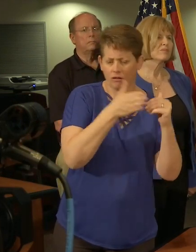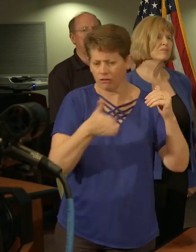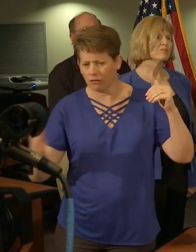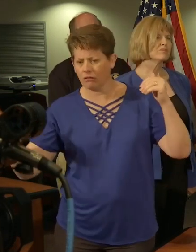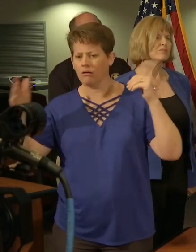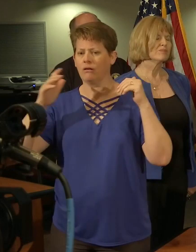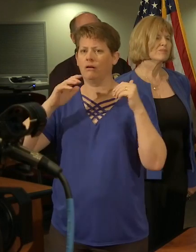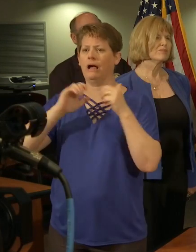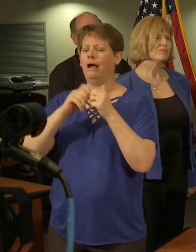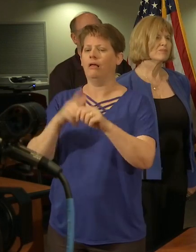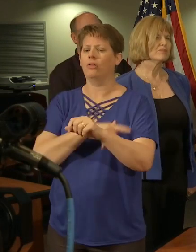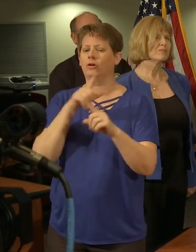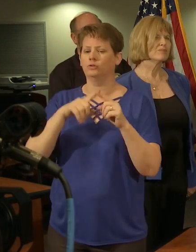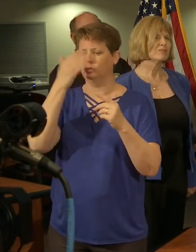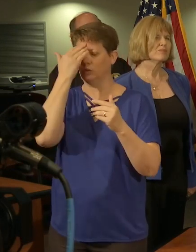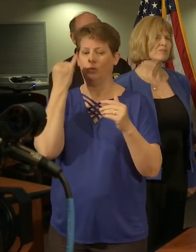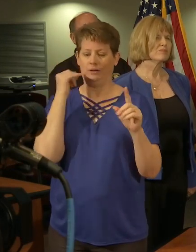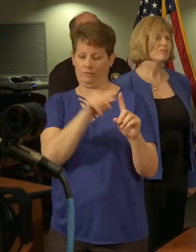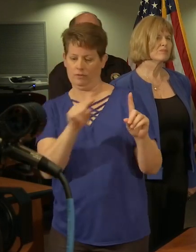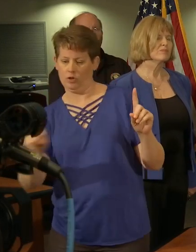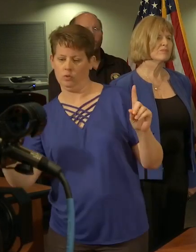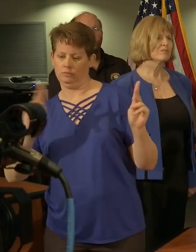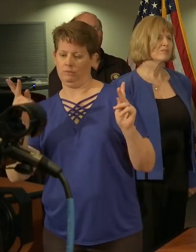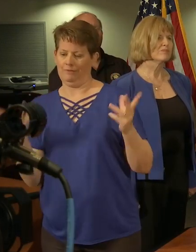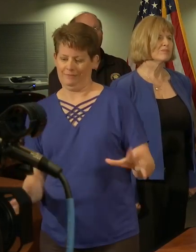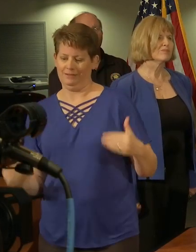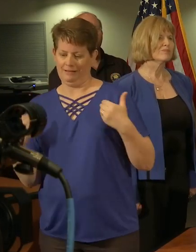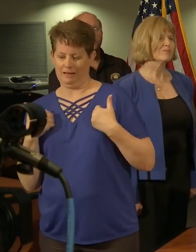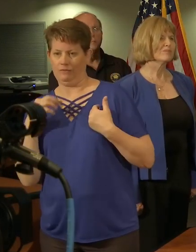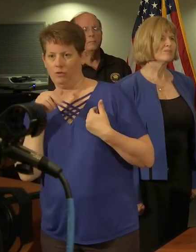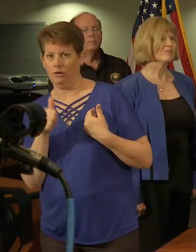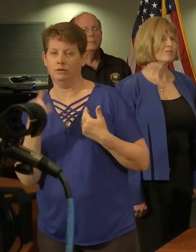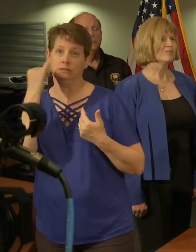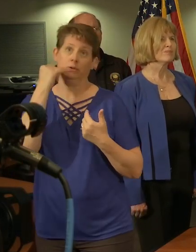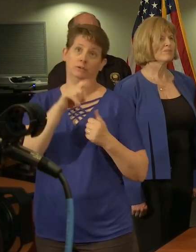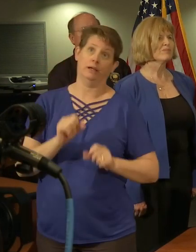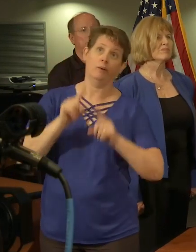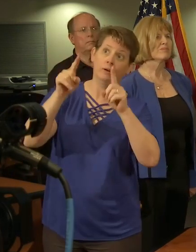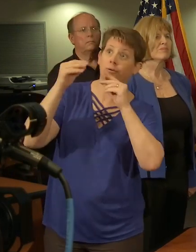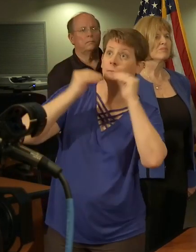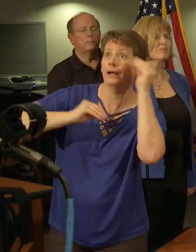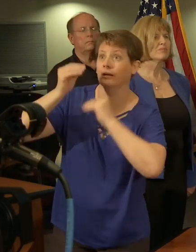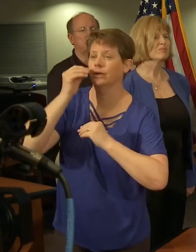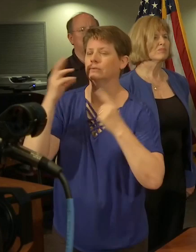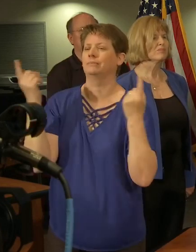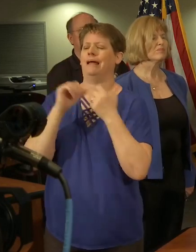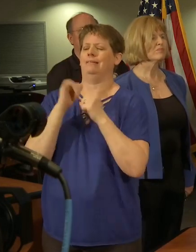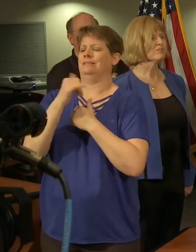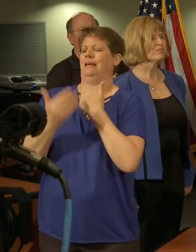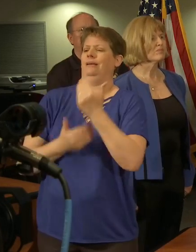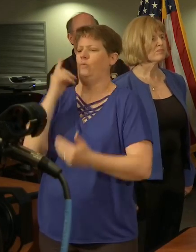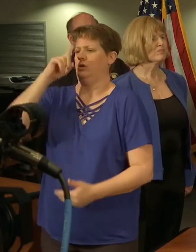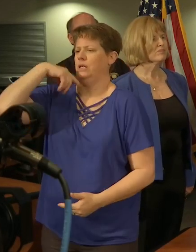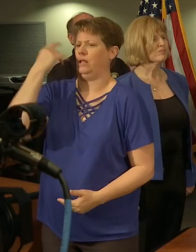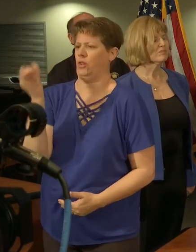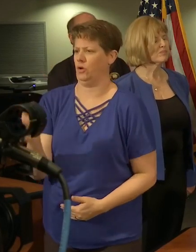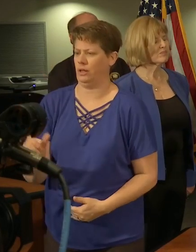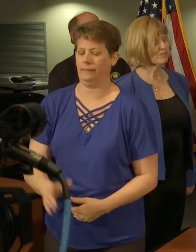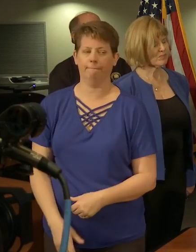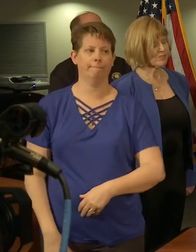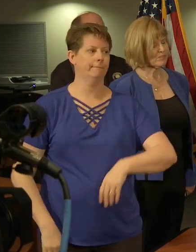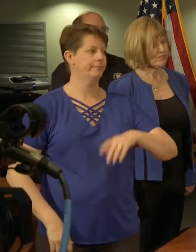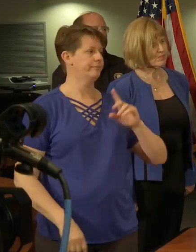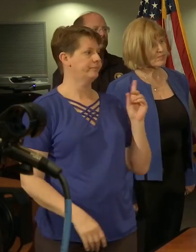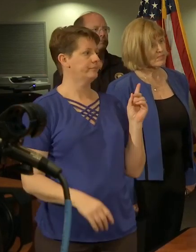with? How long does it take to reach out to those people if they went to a buffet, or how does that process work? Well, the